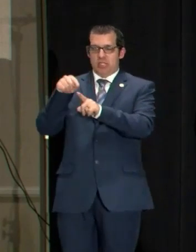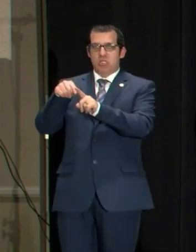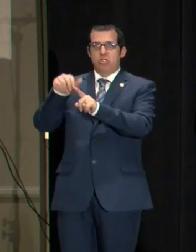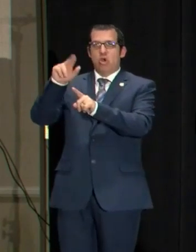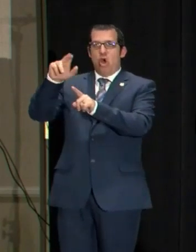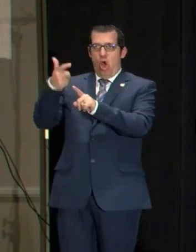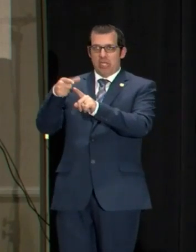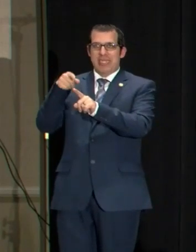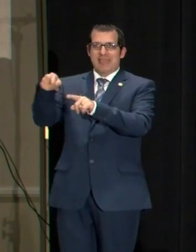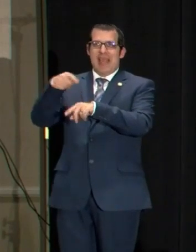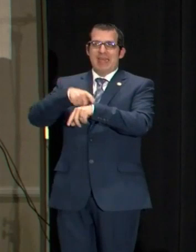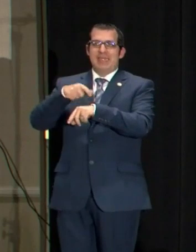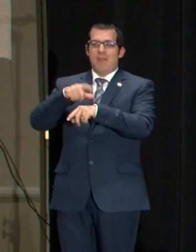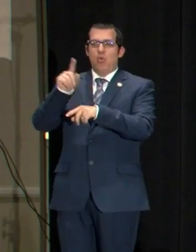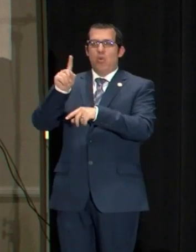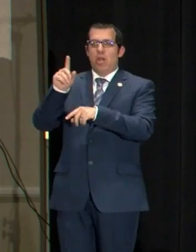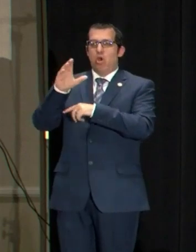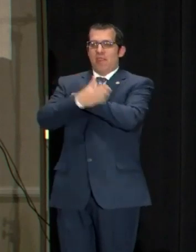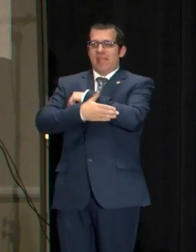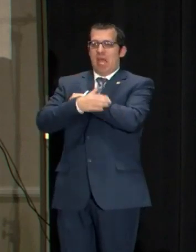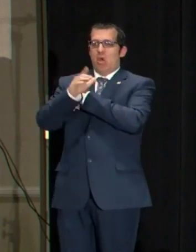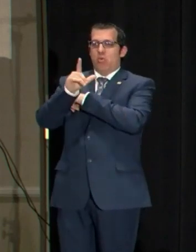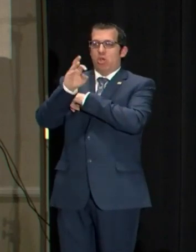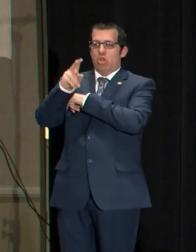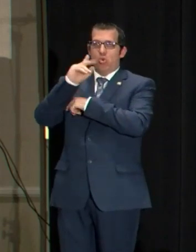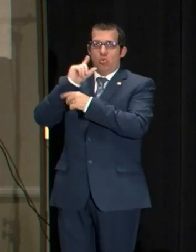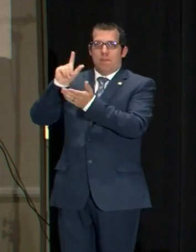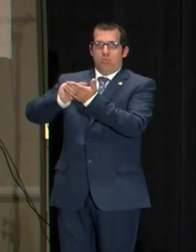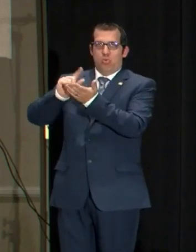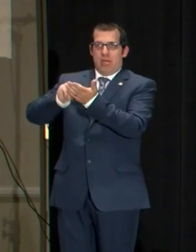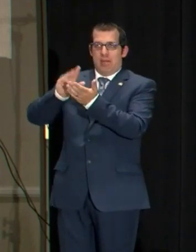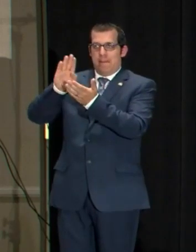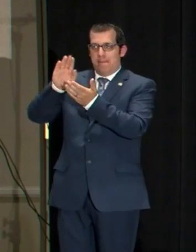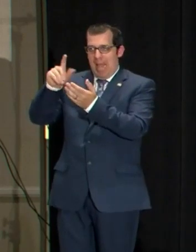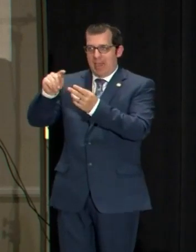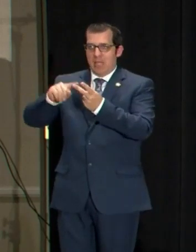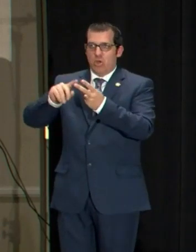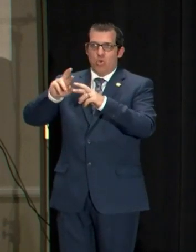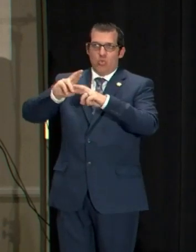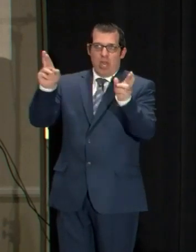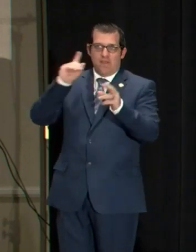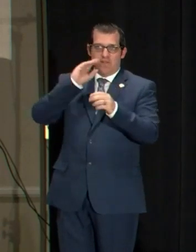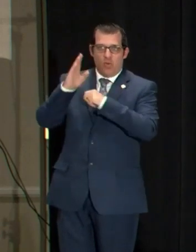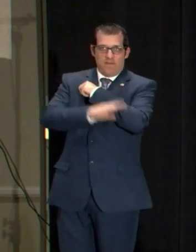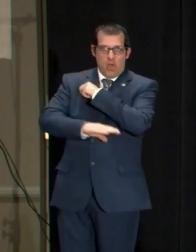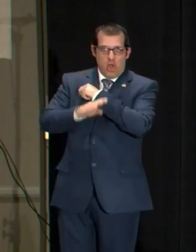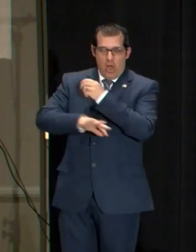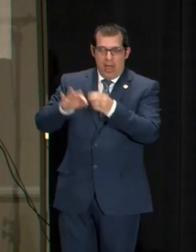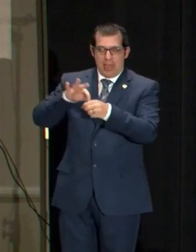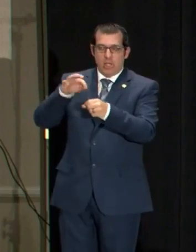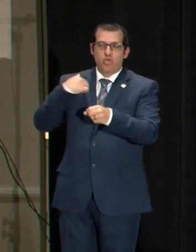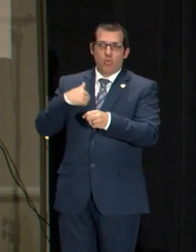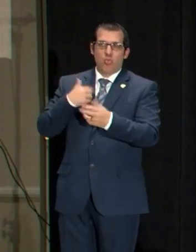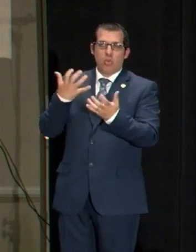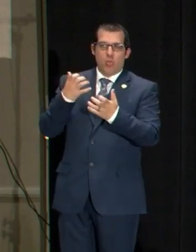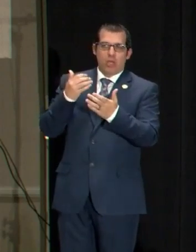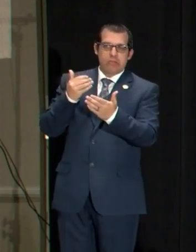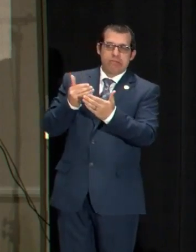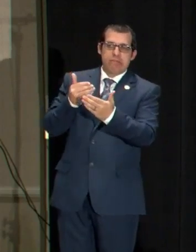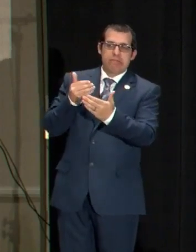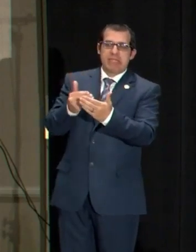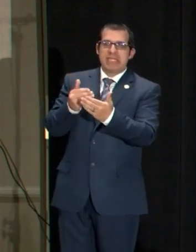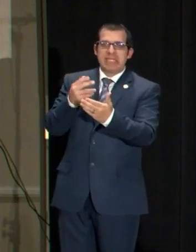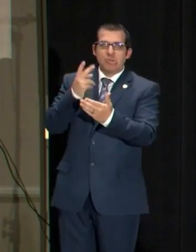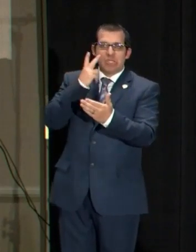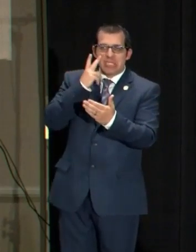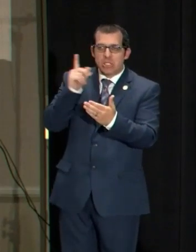time that the county clerks have to start printing ballots and getting ready for the fall election. So we want to wait and see exactly where